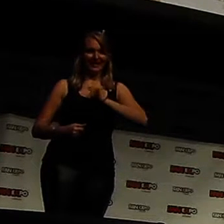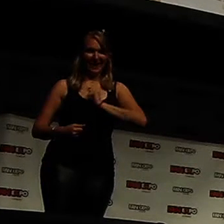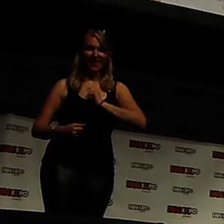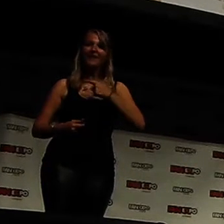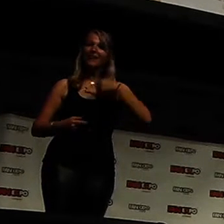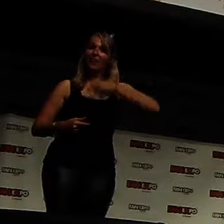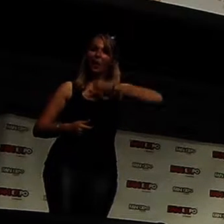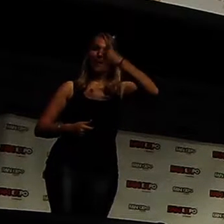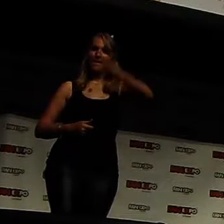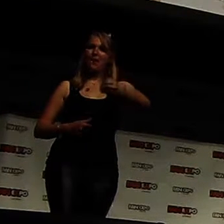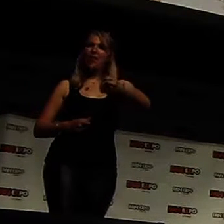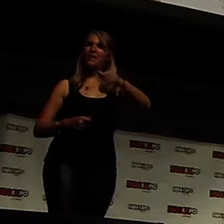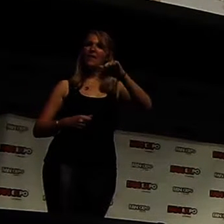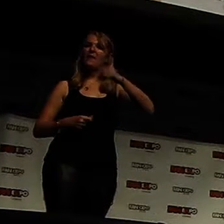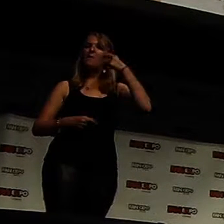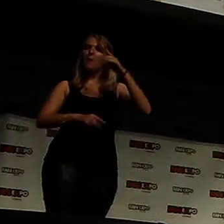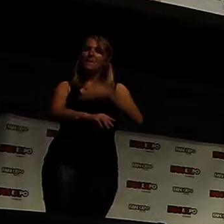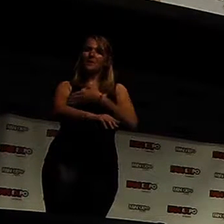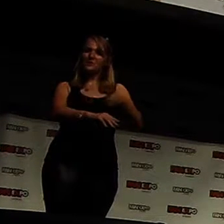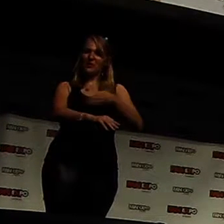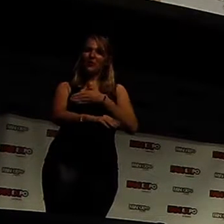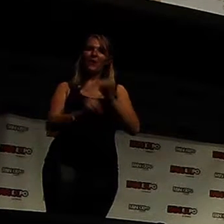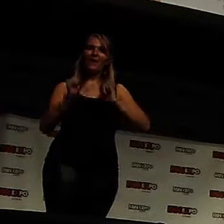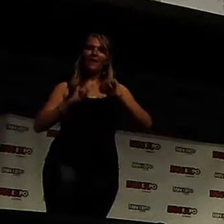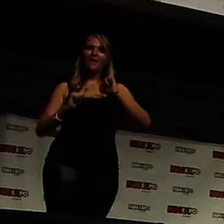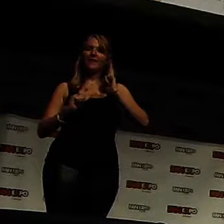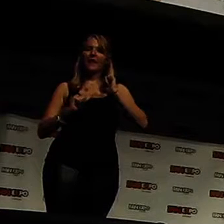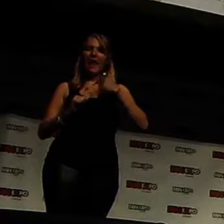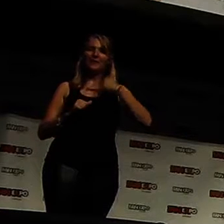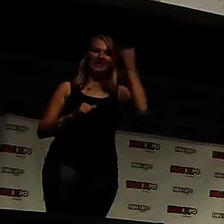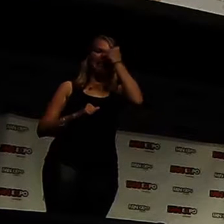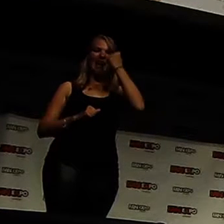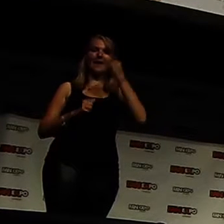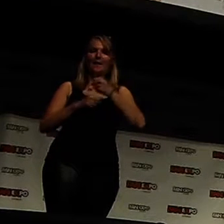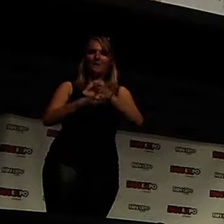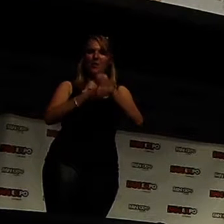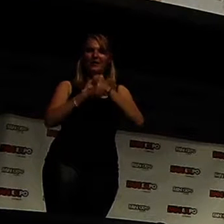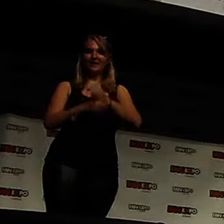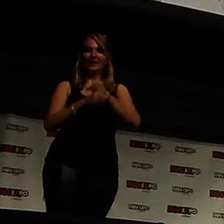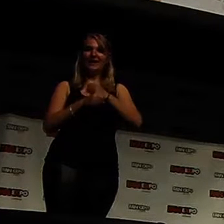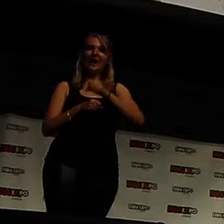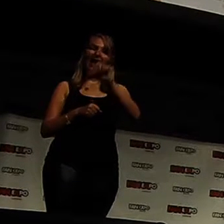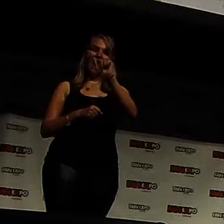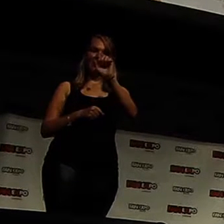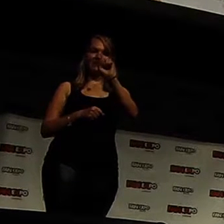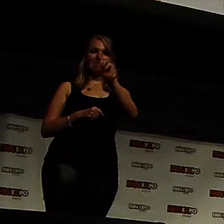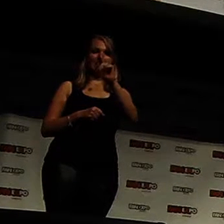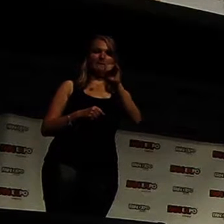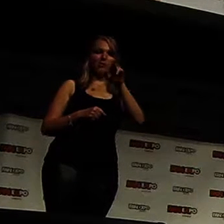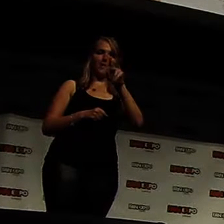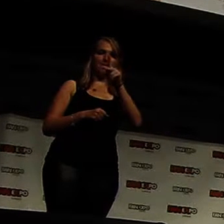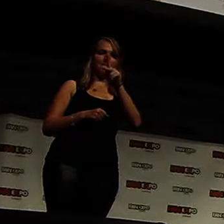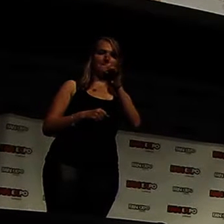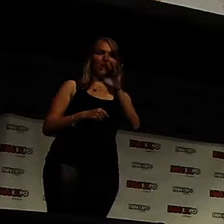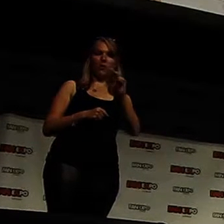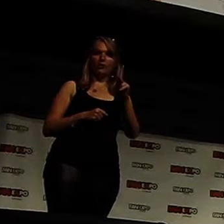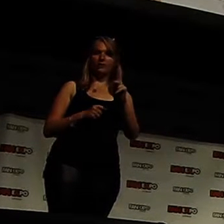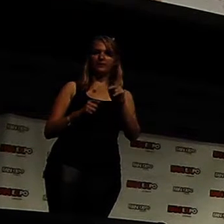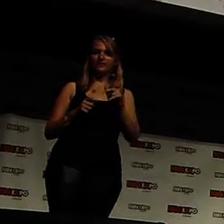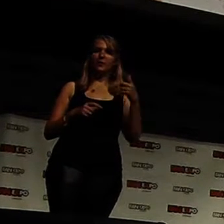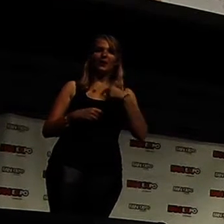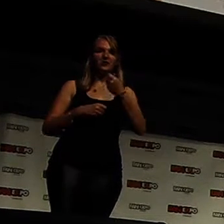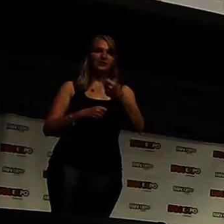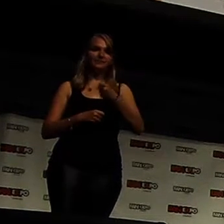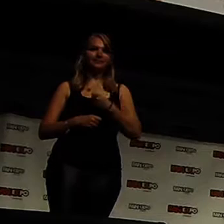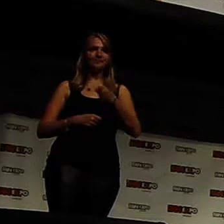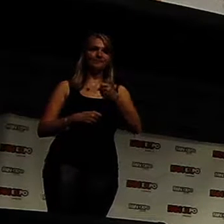a musical called Summer Holiday, and I played an Italian bridesmaid who just had to like do this basically. So ever since then, Peter